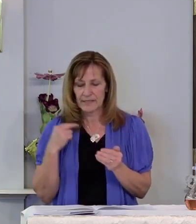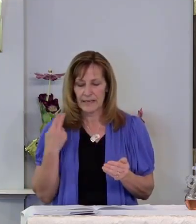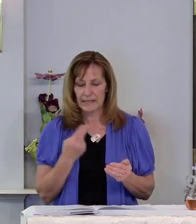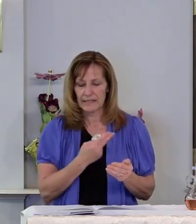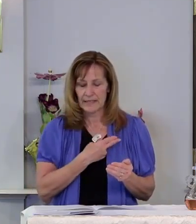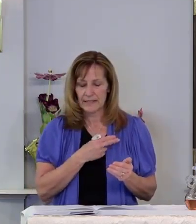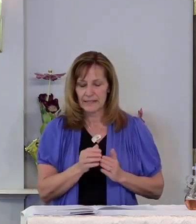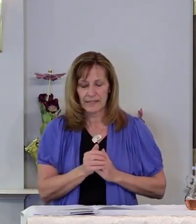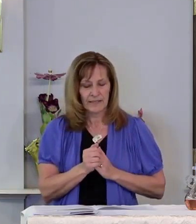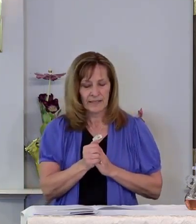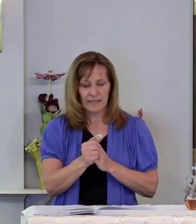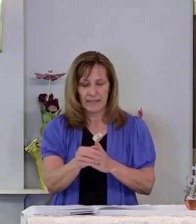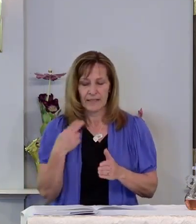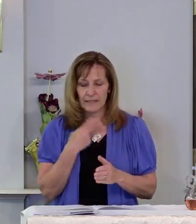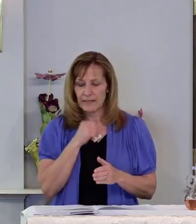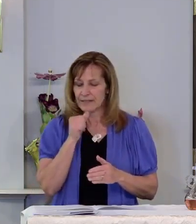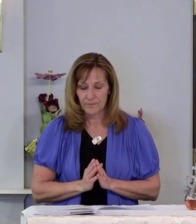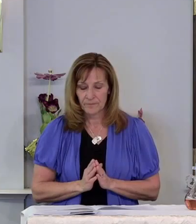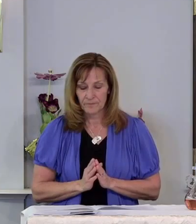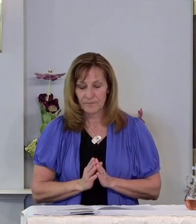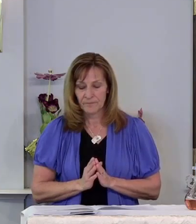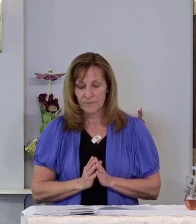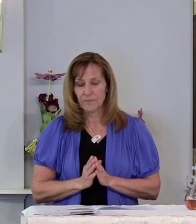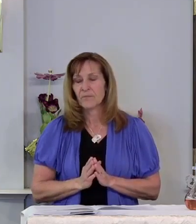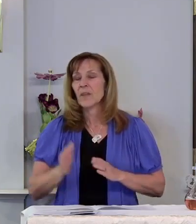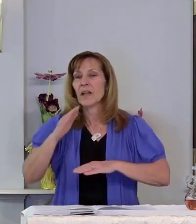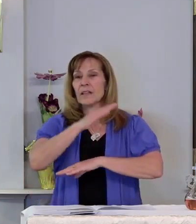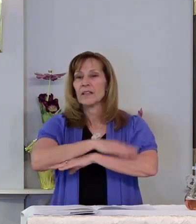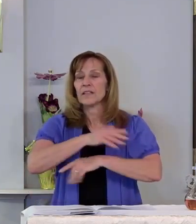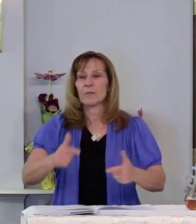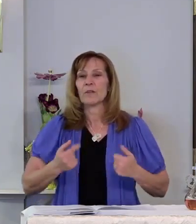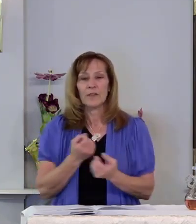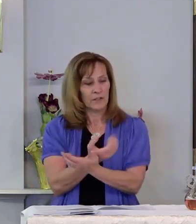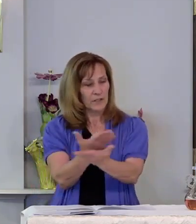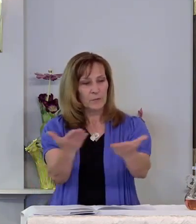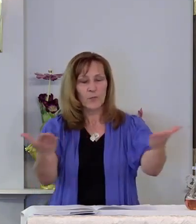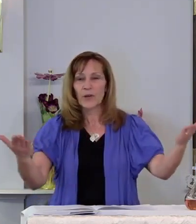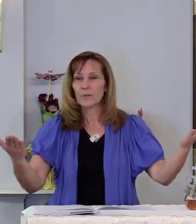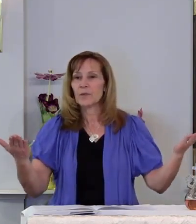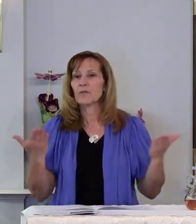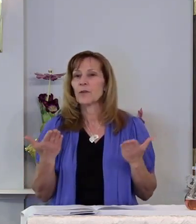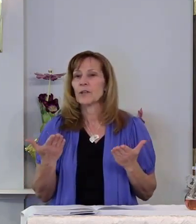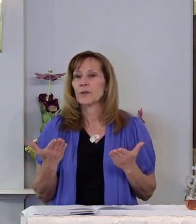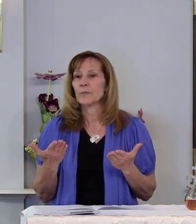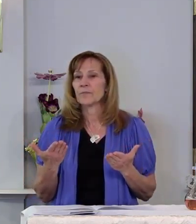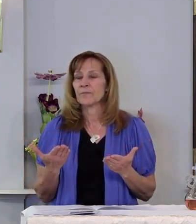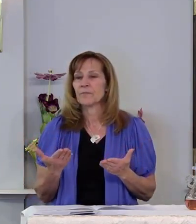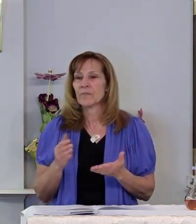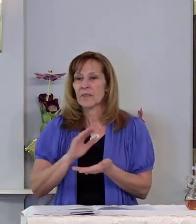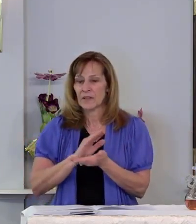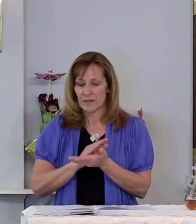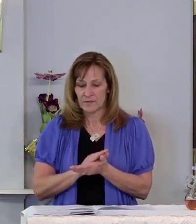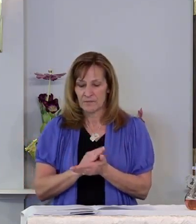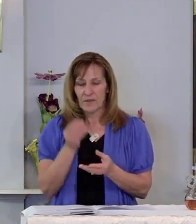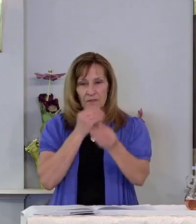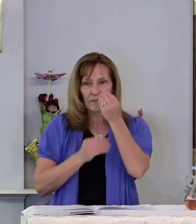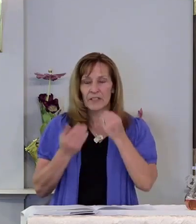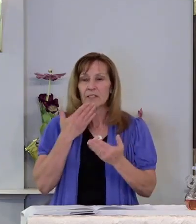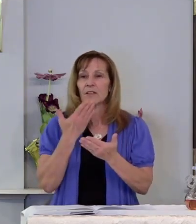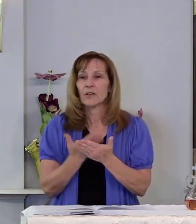heaven, hallowed be thy name. Thy kingdom come, thy will be done on earth as it